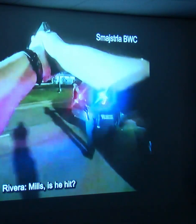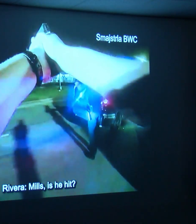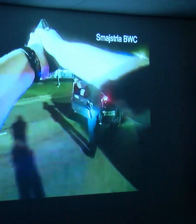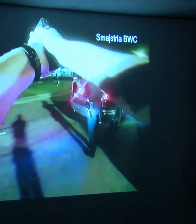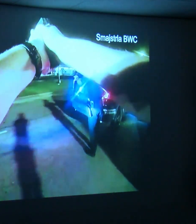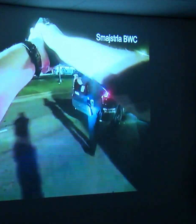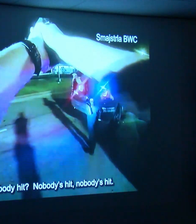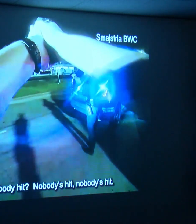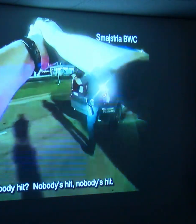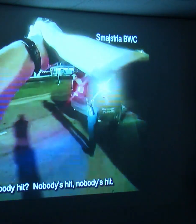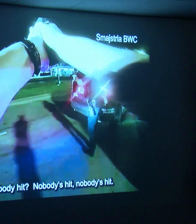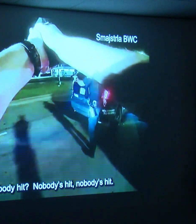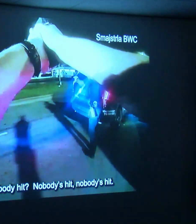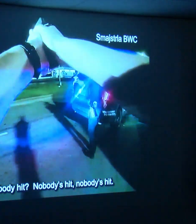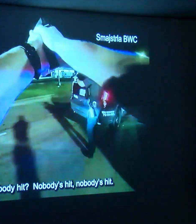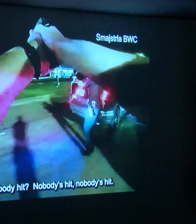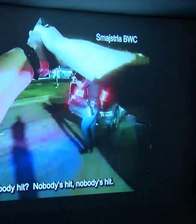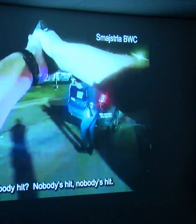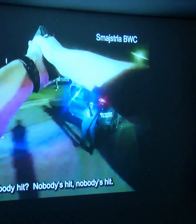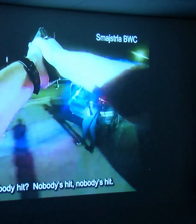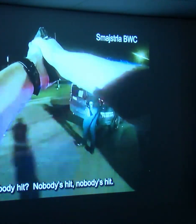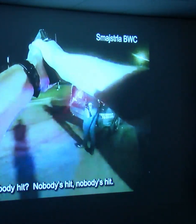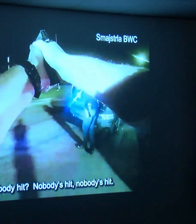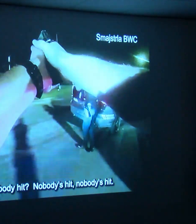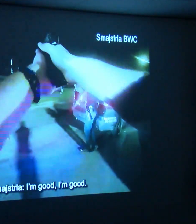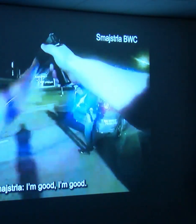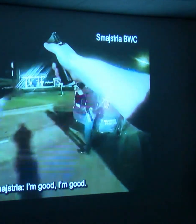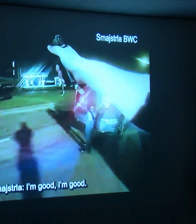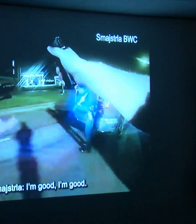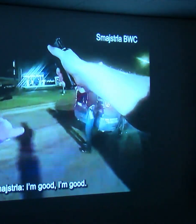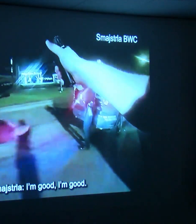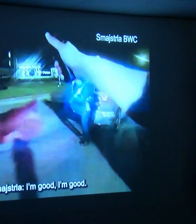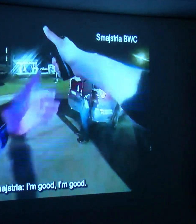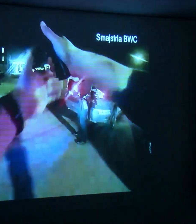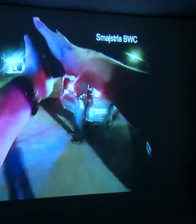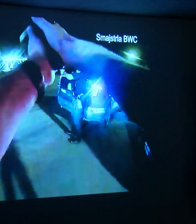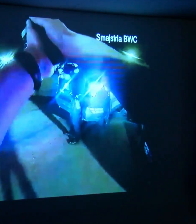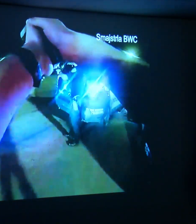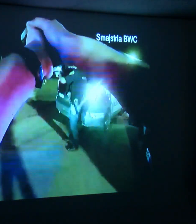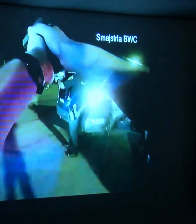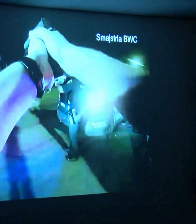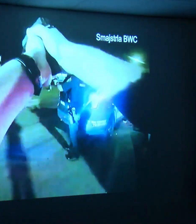hit? Anybody hit? Nobody hit. Hey, I'm good. Nobody